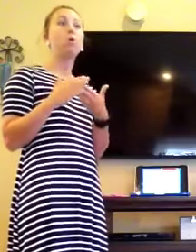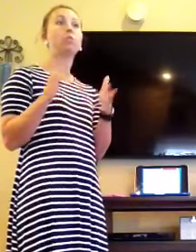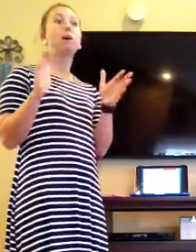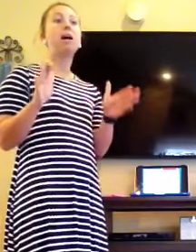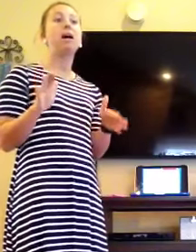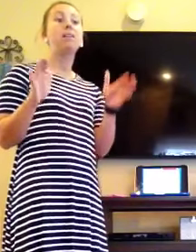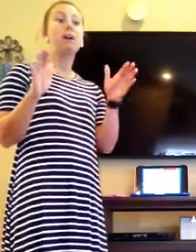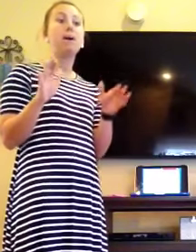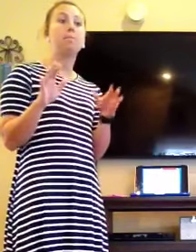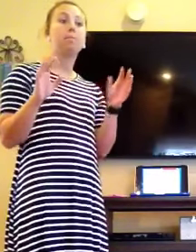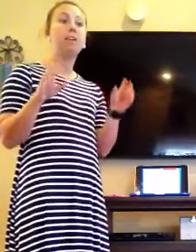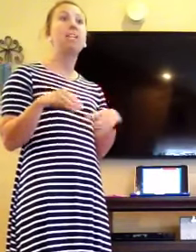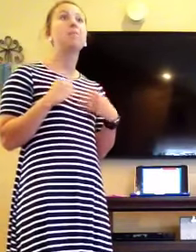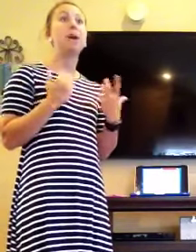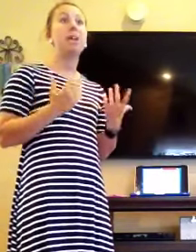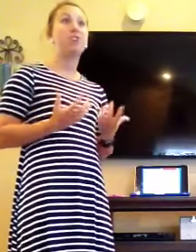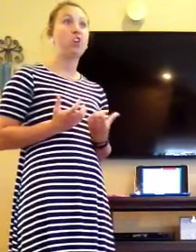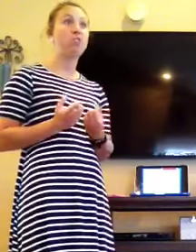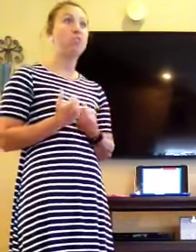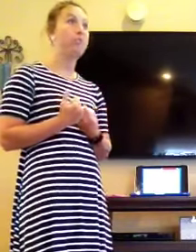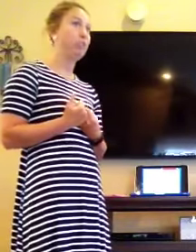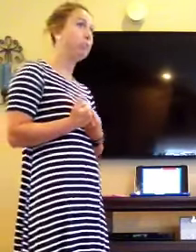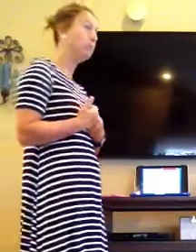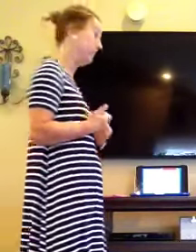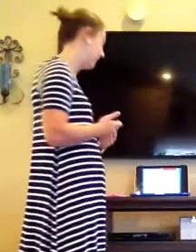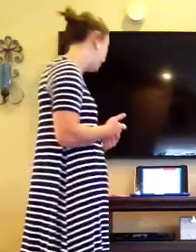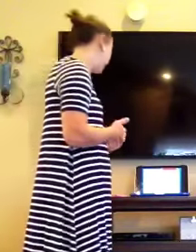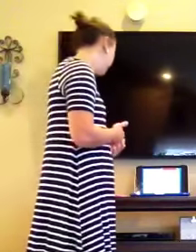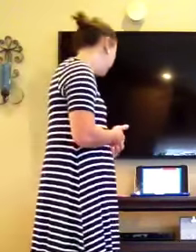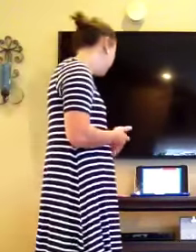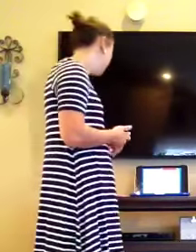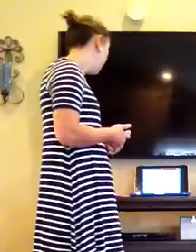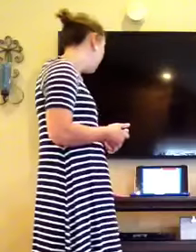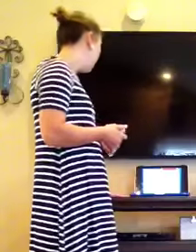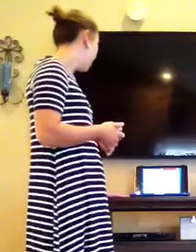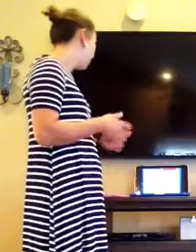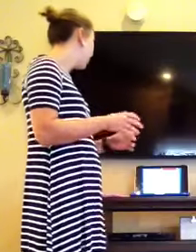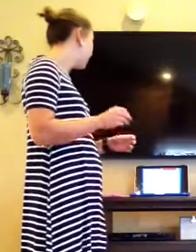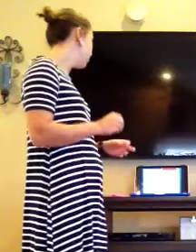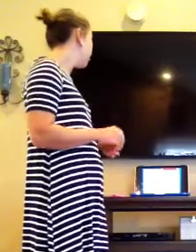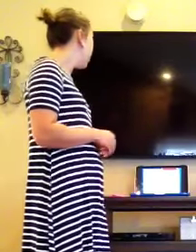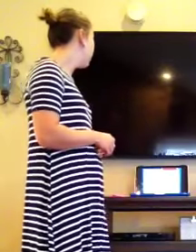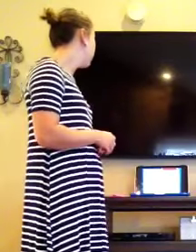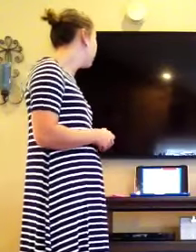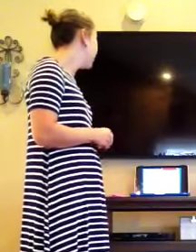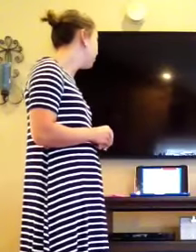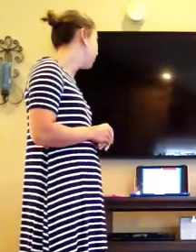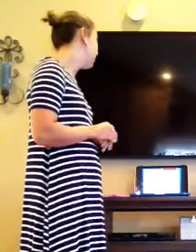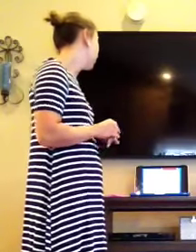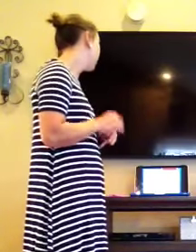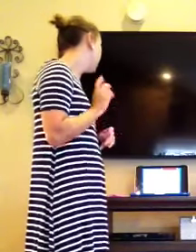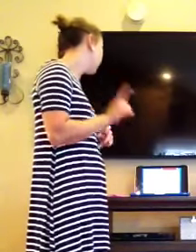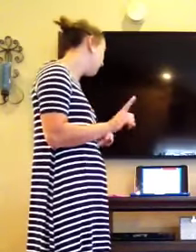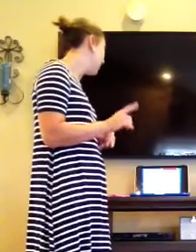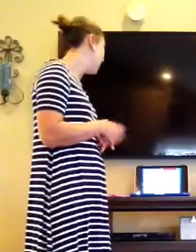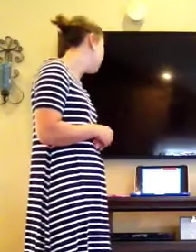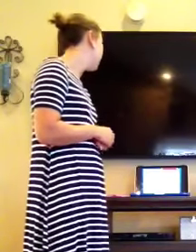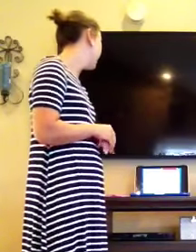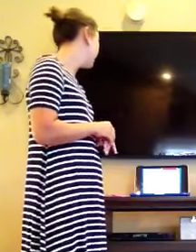world by letting them have a lot of responsibility. Classroom jobs will teach students responsibility, like I